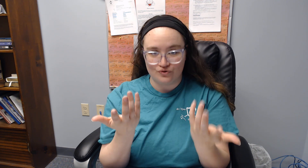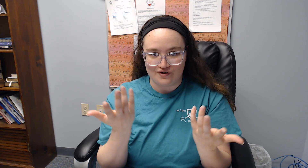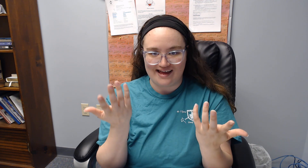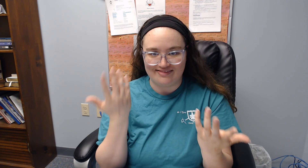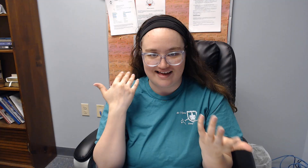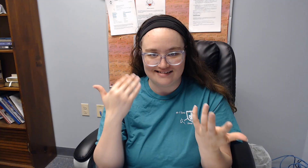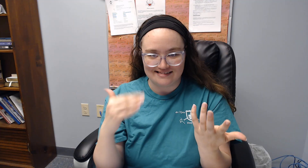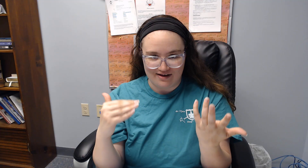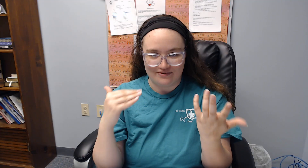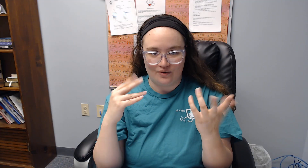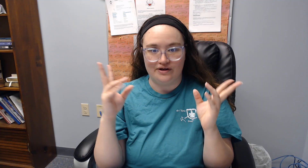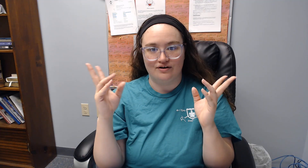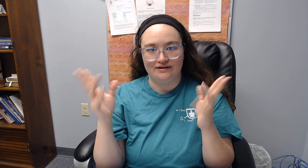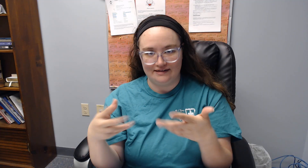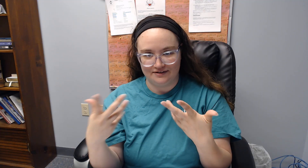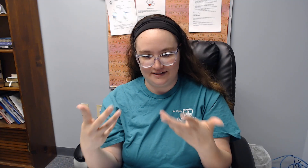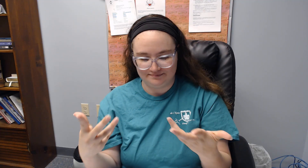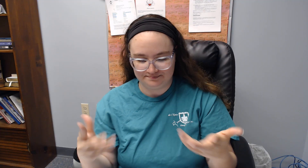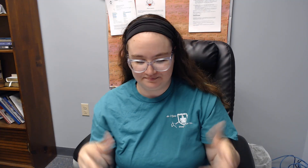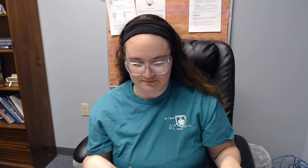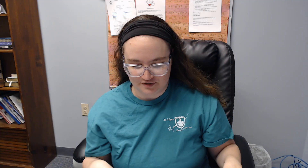create that sound that we are hearing. Okay.